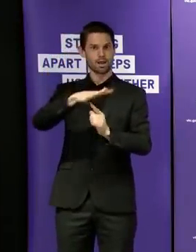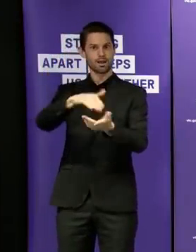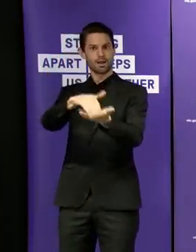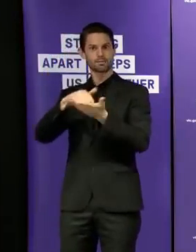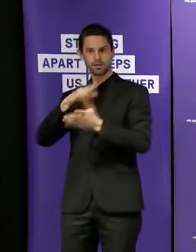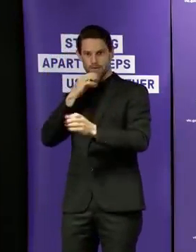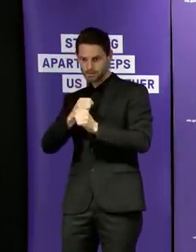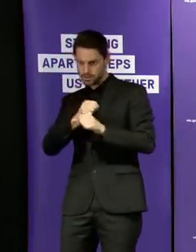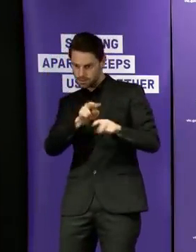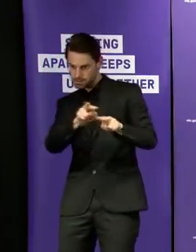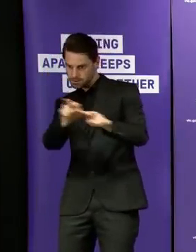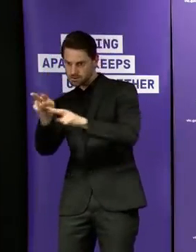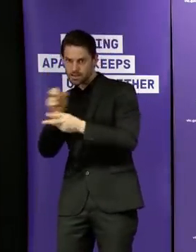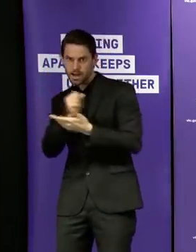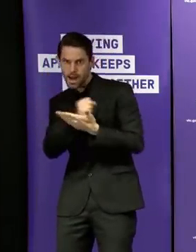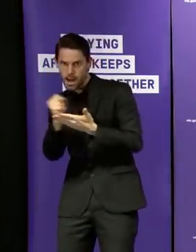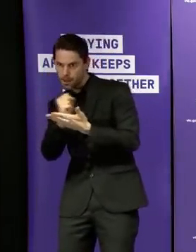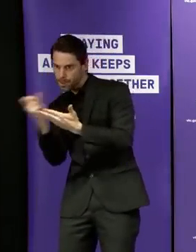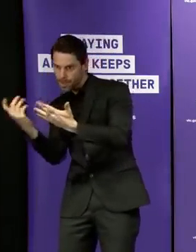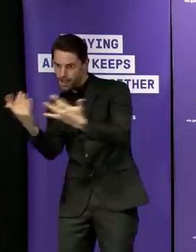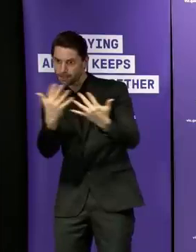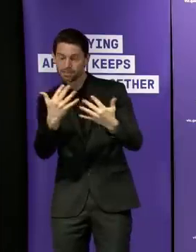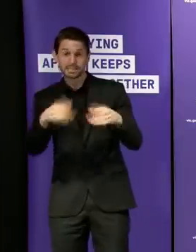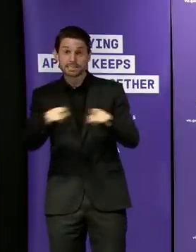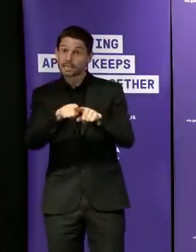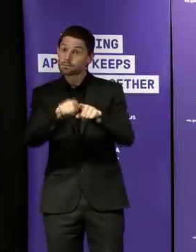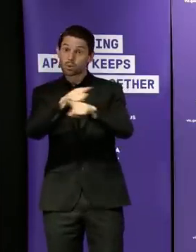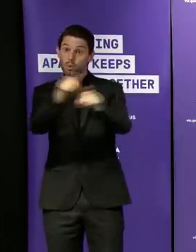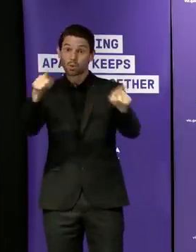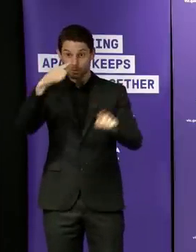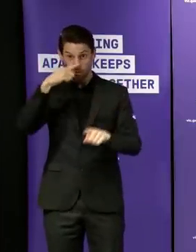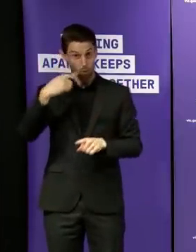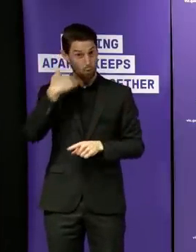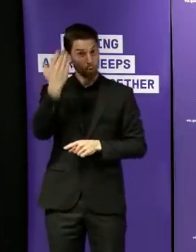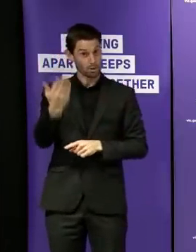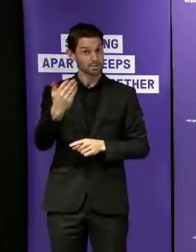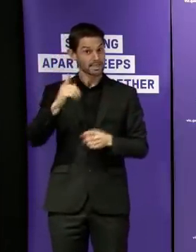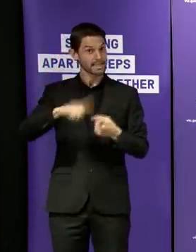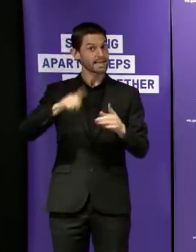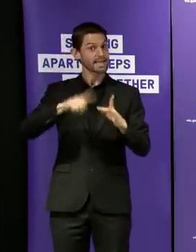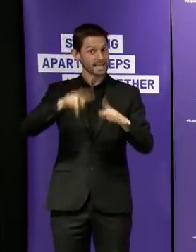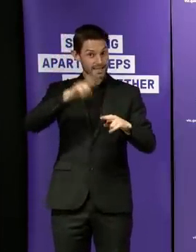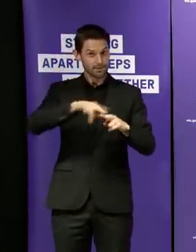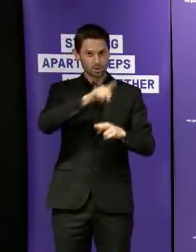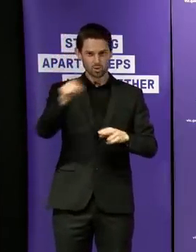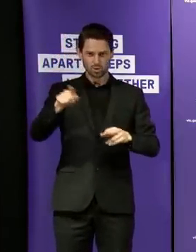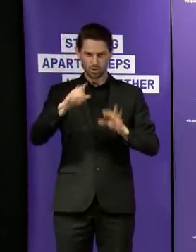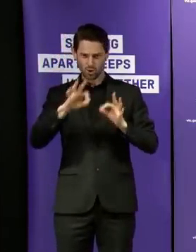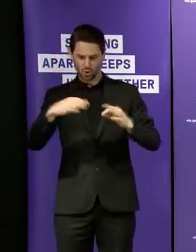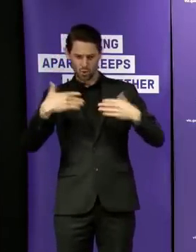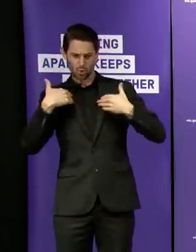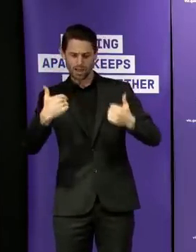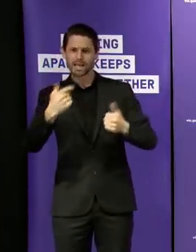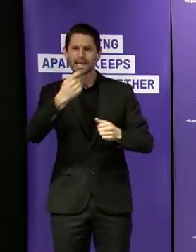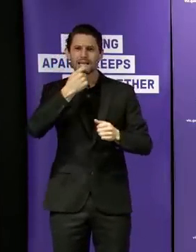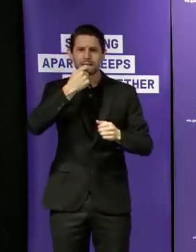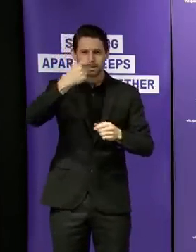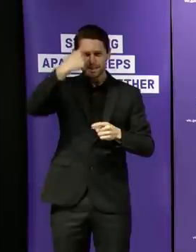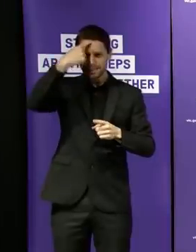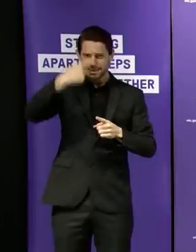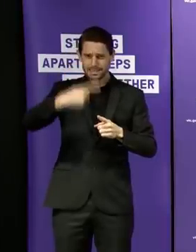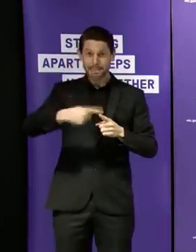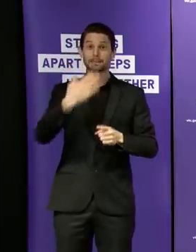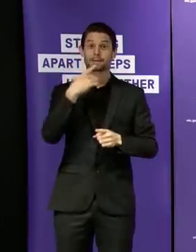as you register, as soon as you feel those coronavirus symptoms. Don't wait days. Within